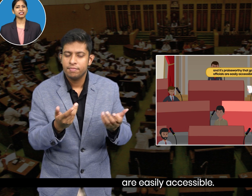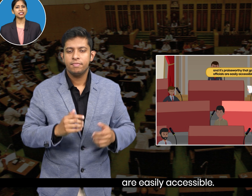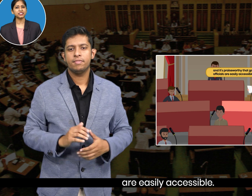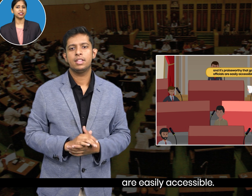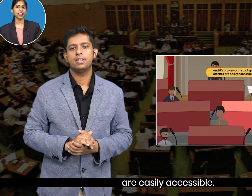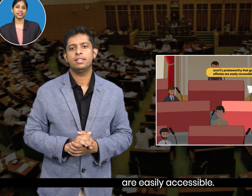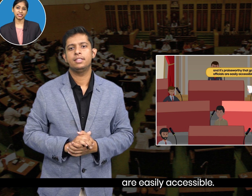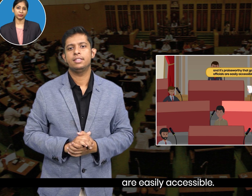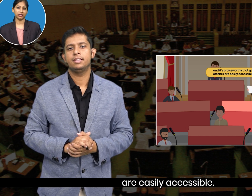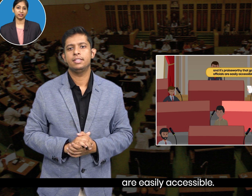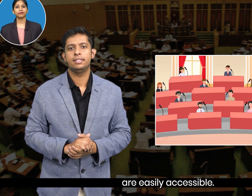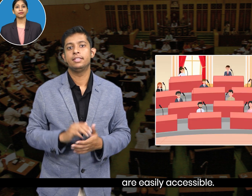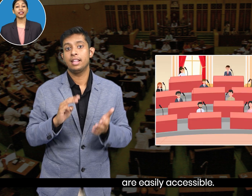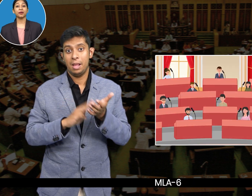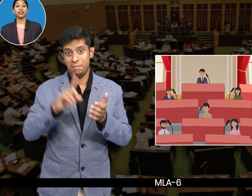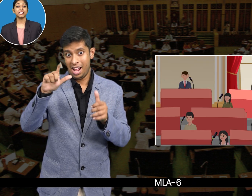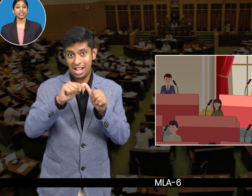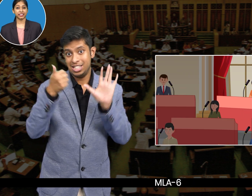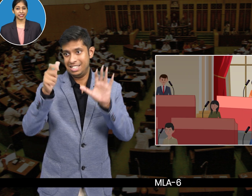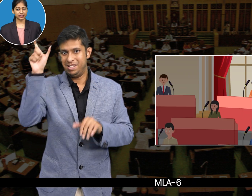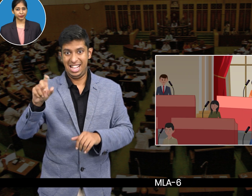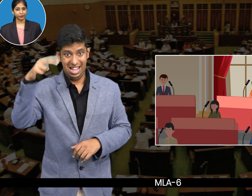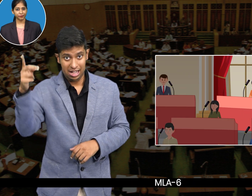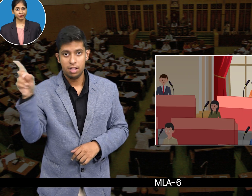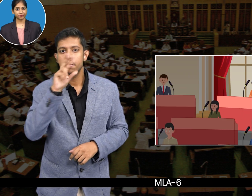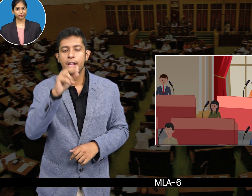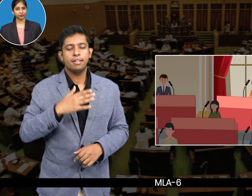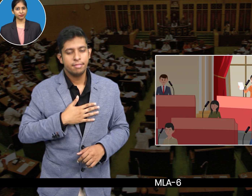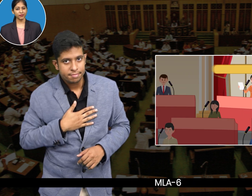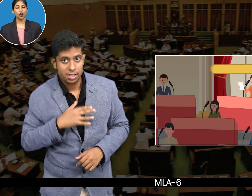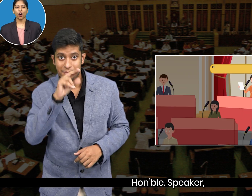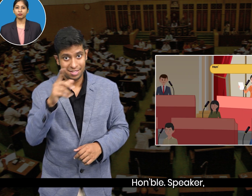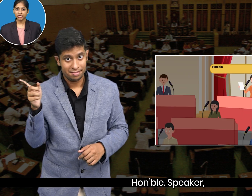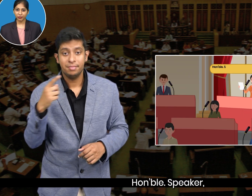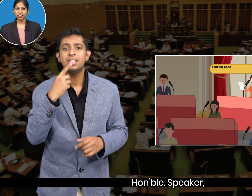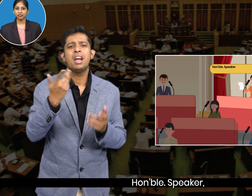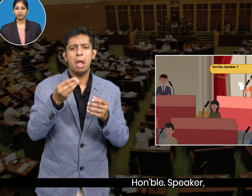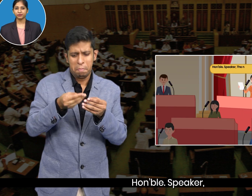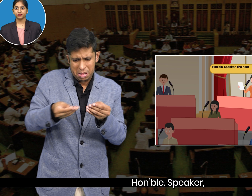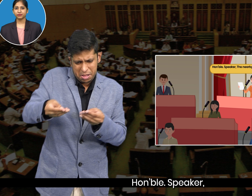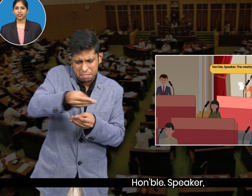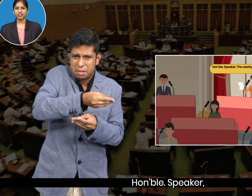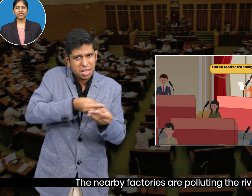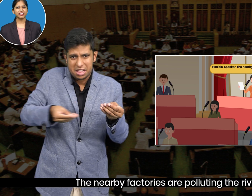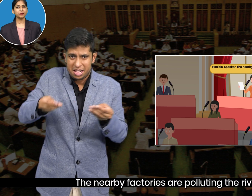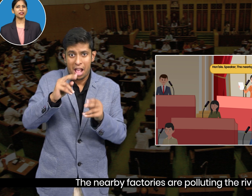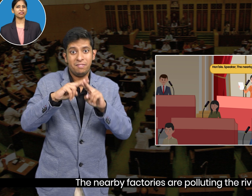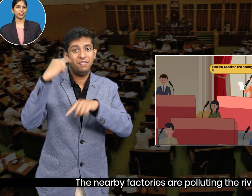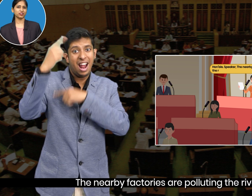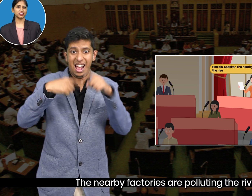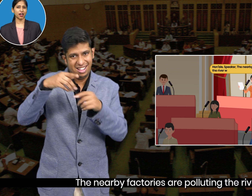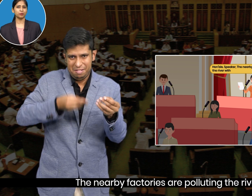officials are easily accessible. MLA 6. Honorable Speaker, the